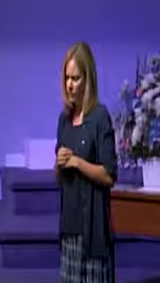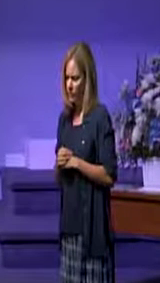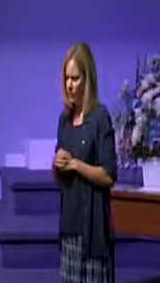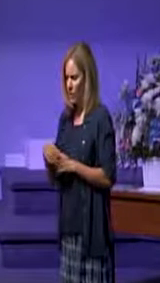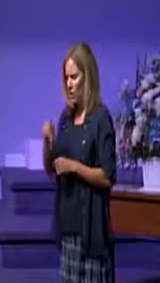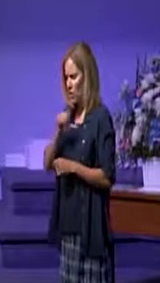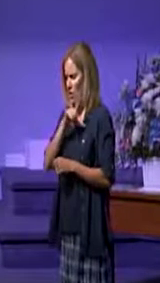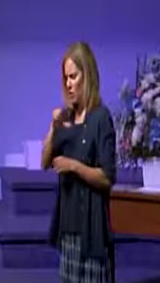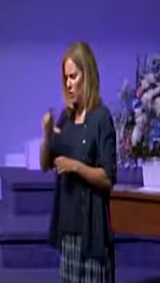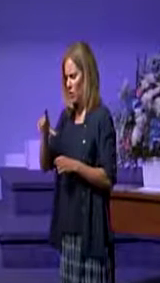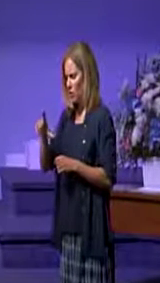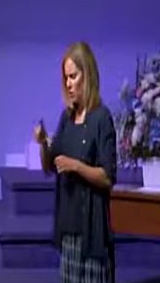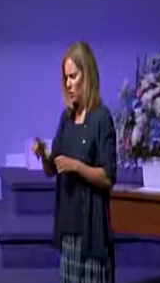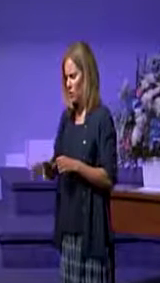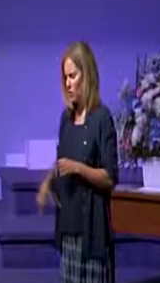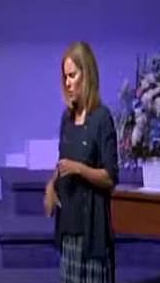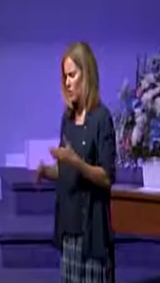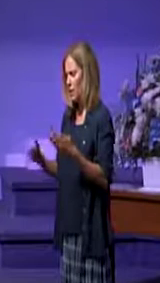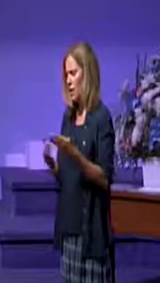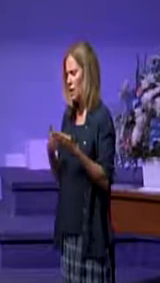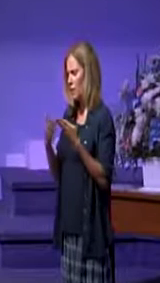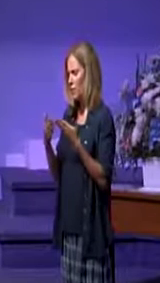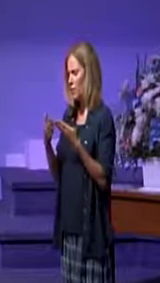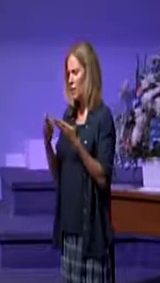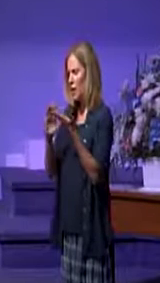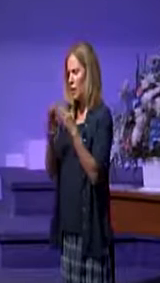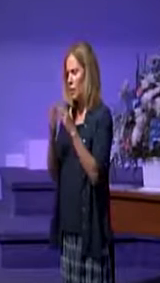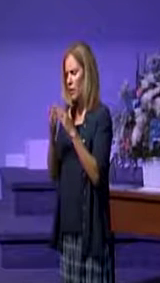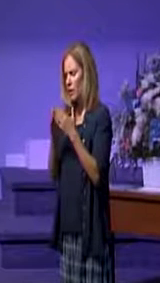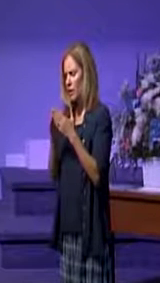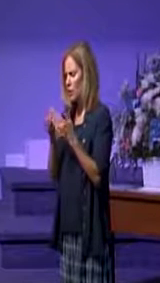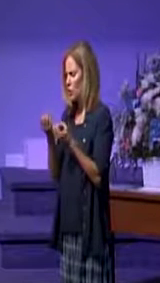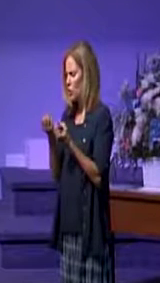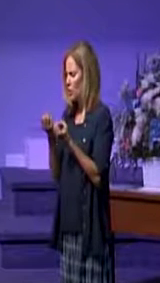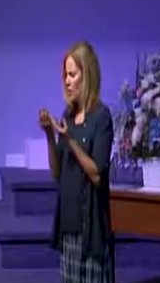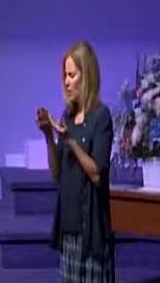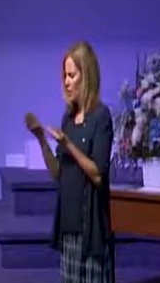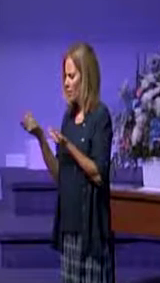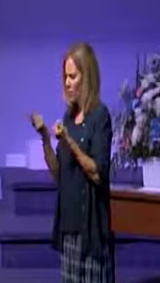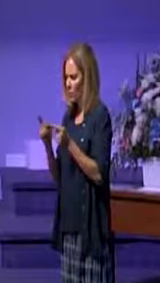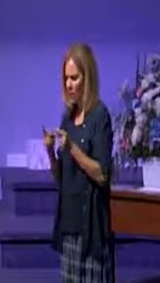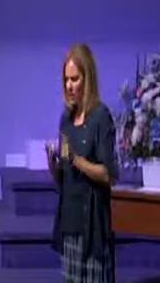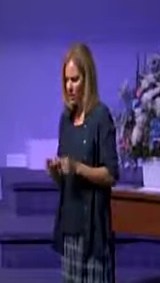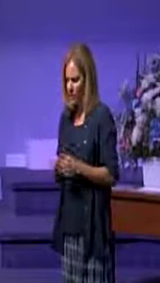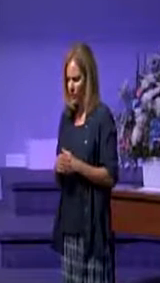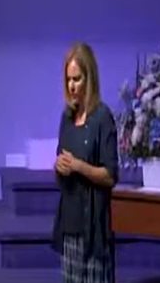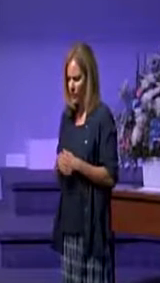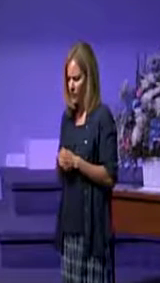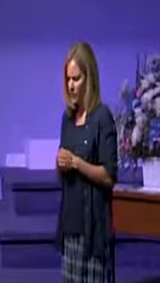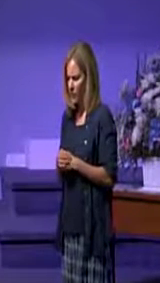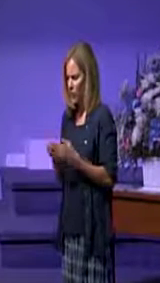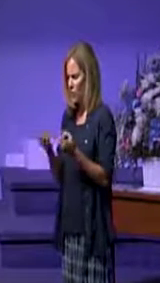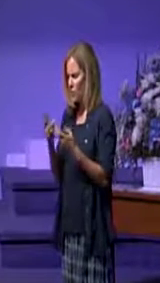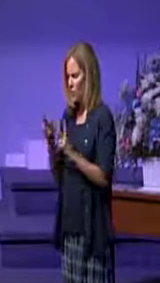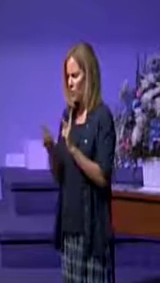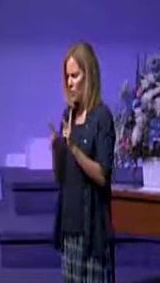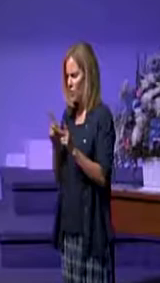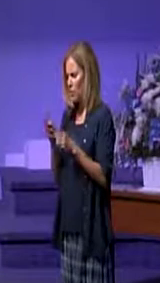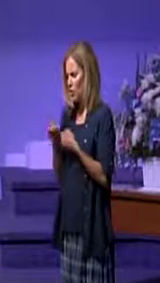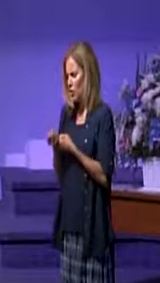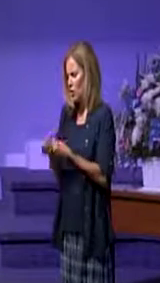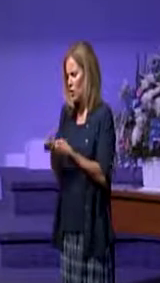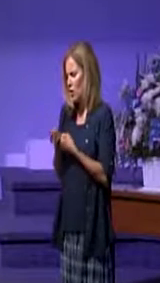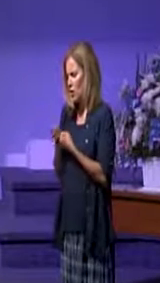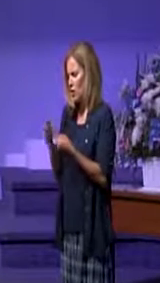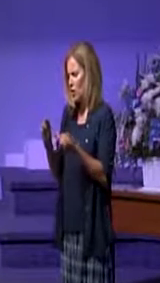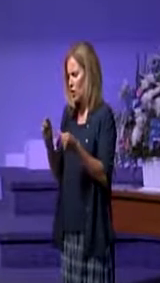Lord, we lift up to you just our community, Lord, just so many things going on. So many people that are struggling and